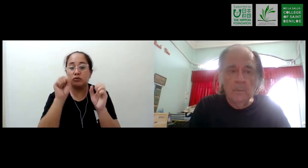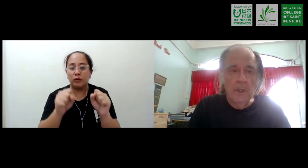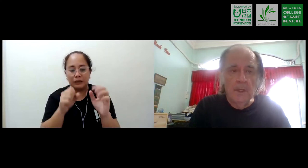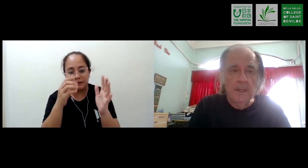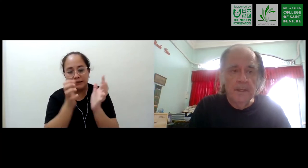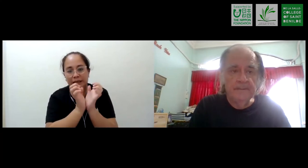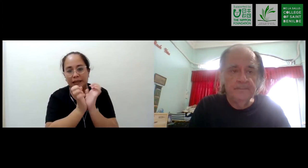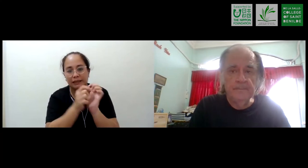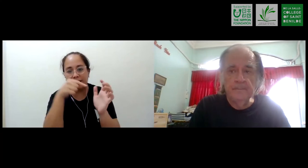Okay.